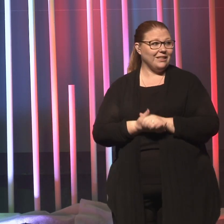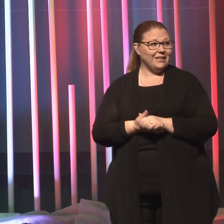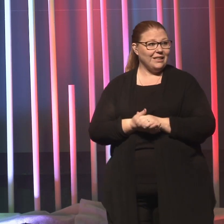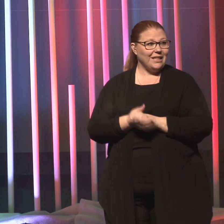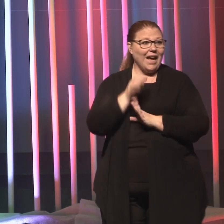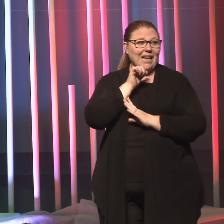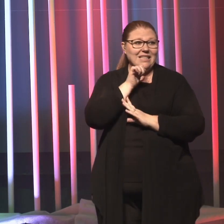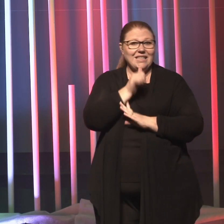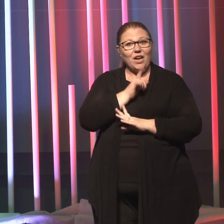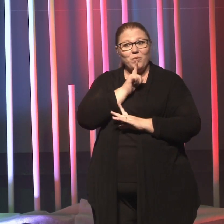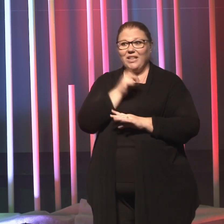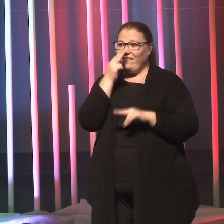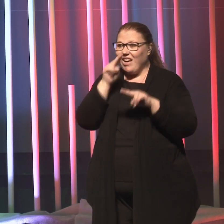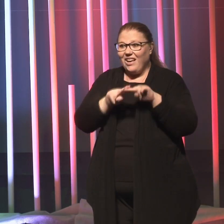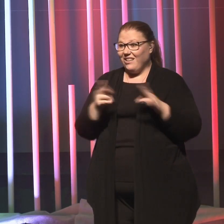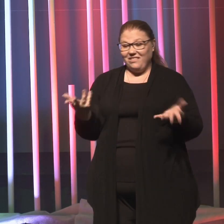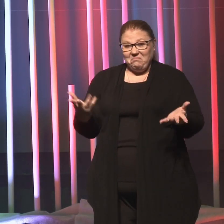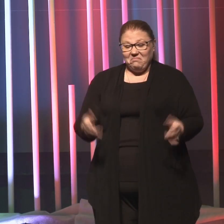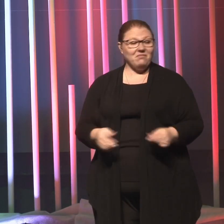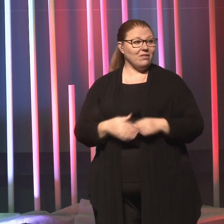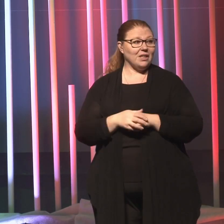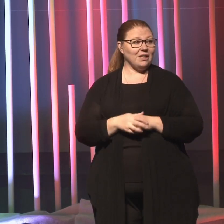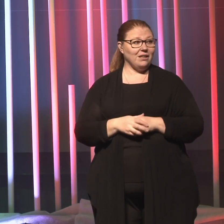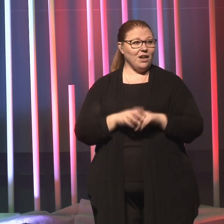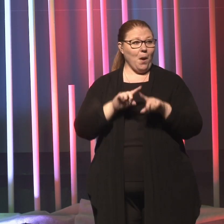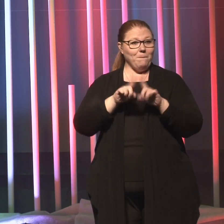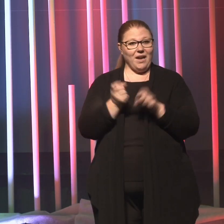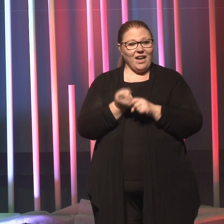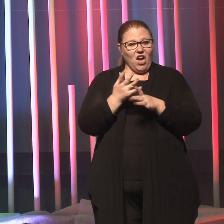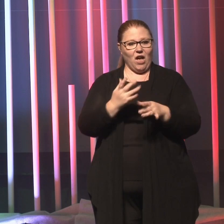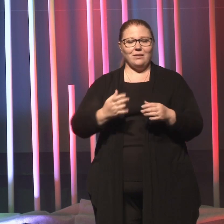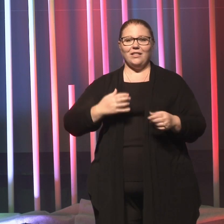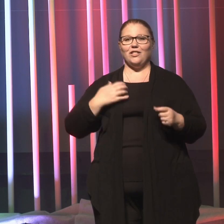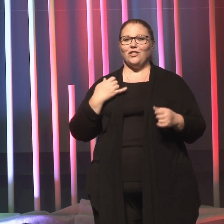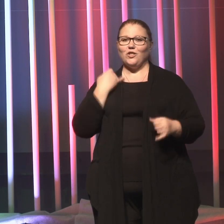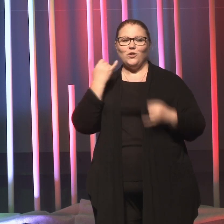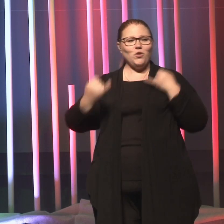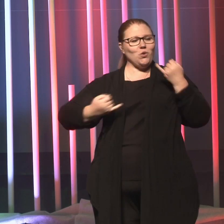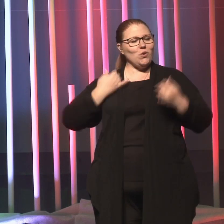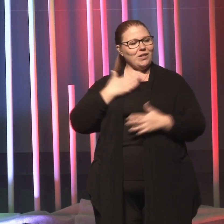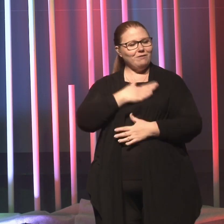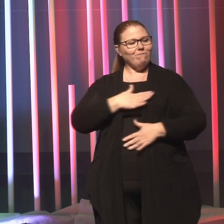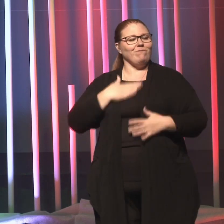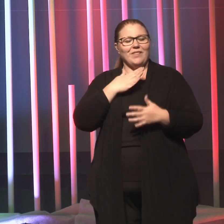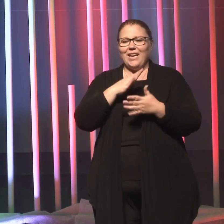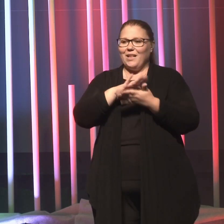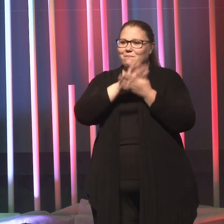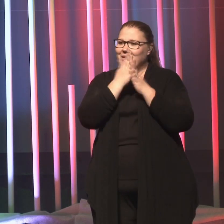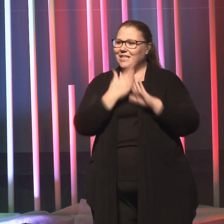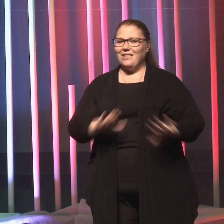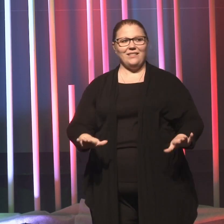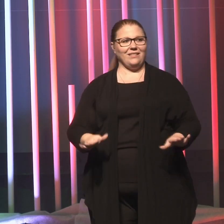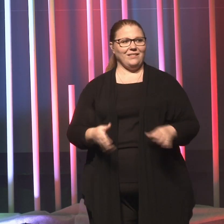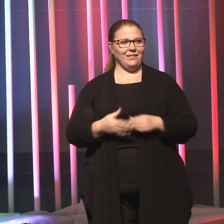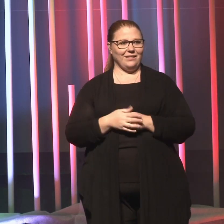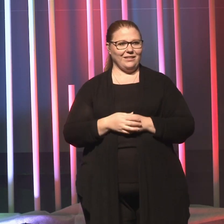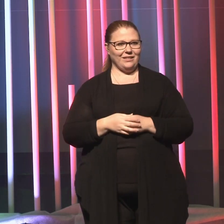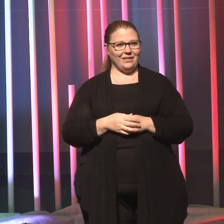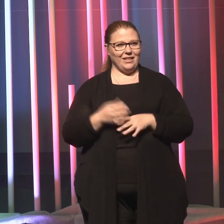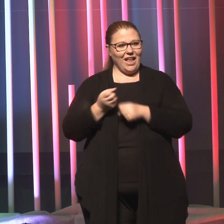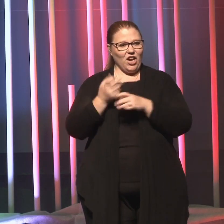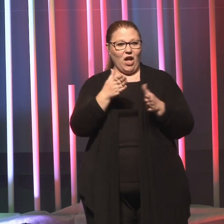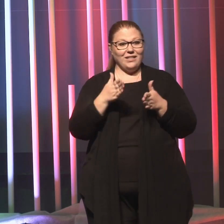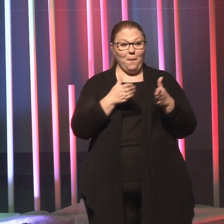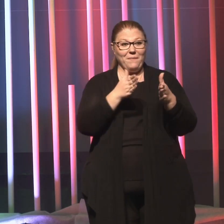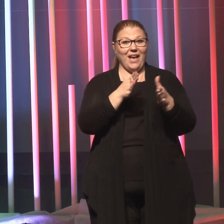It's not necessarily fun, but it produces a joy. It produces a peace, because it produces a path